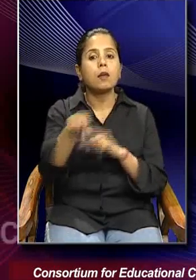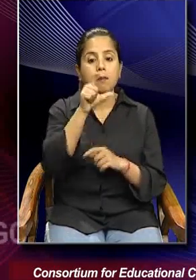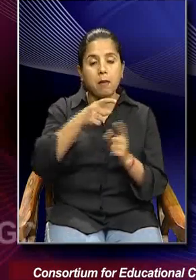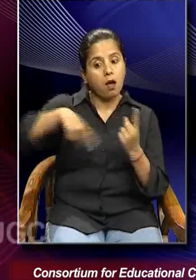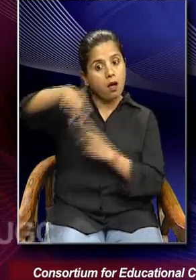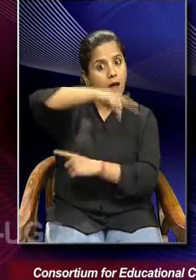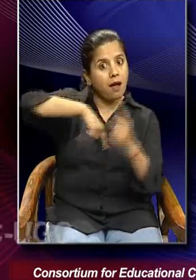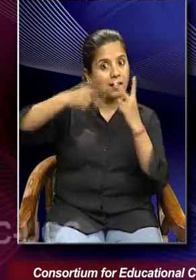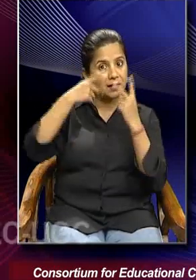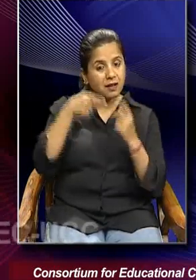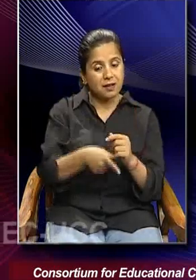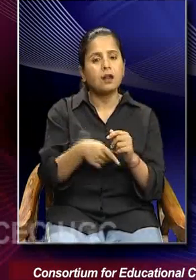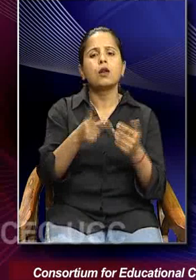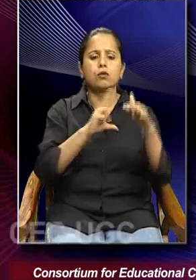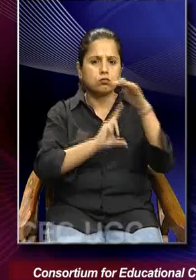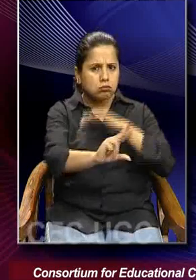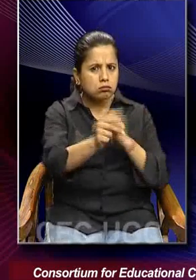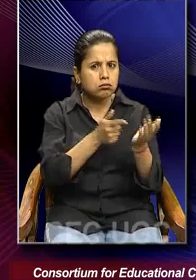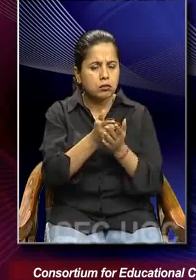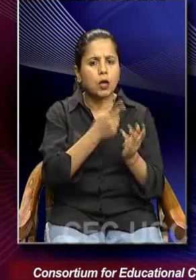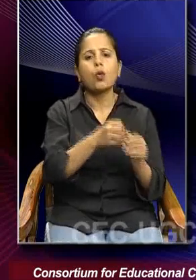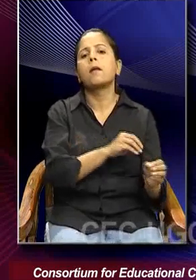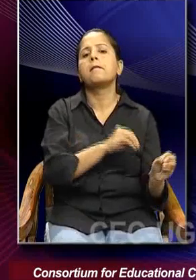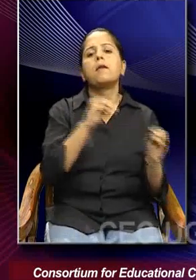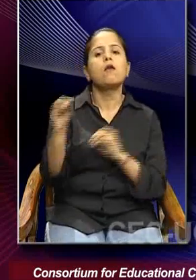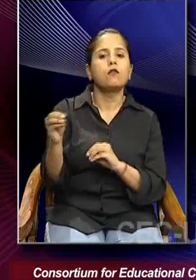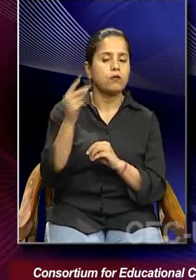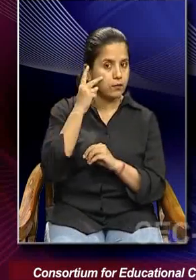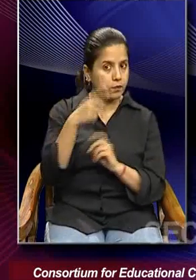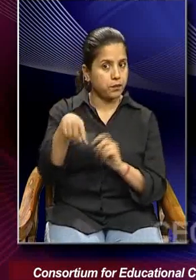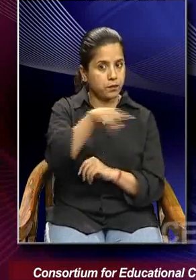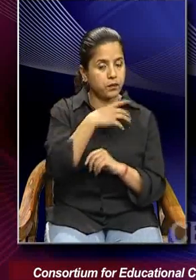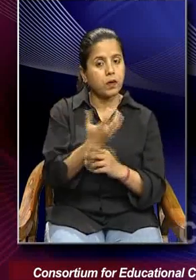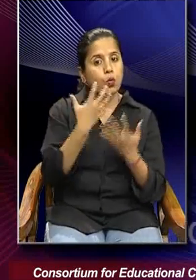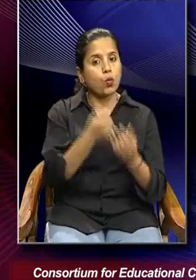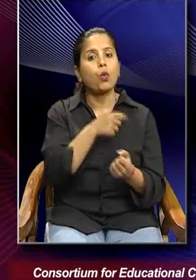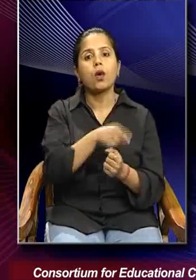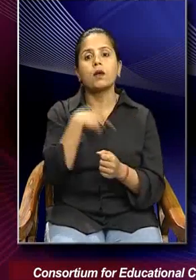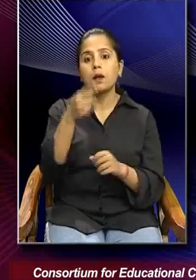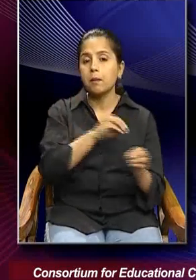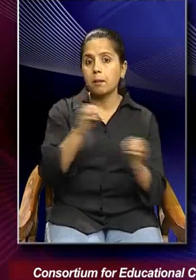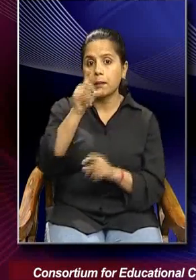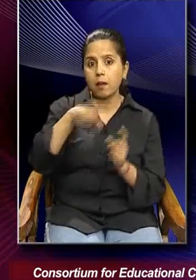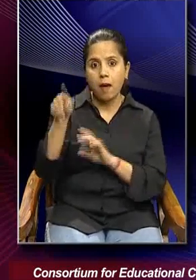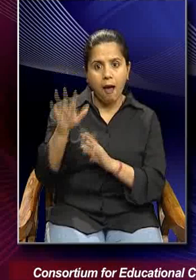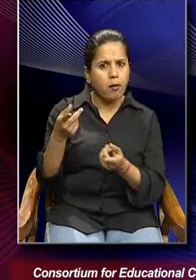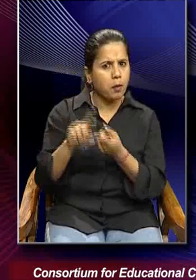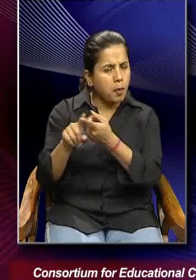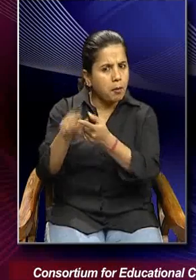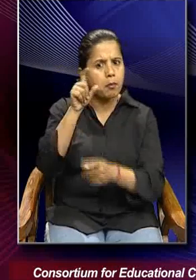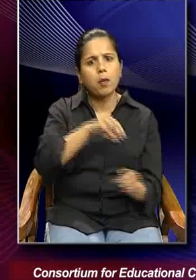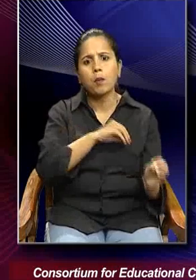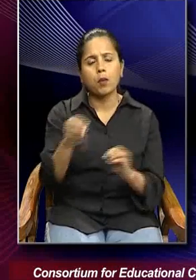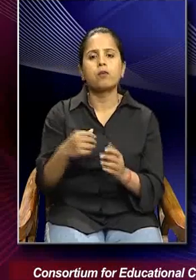surrounding places, from the remote districts, tend to move towards the places from where migration has taken place. So people